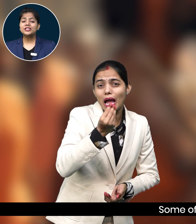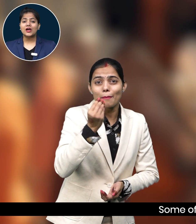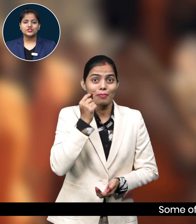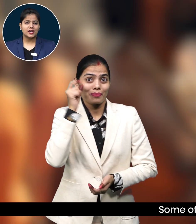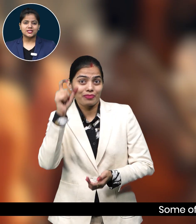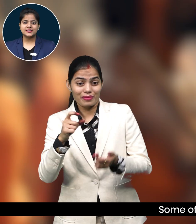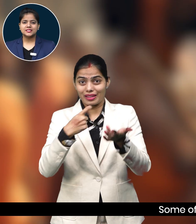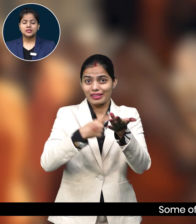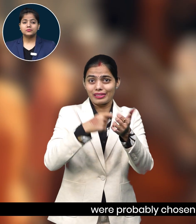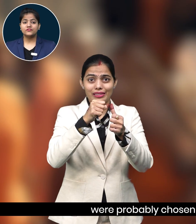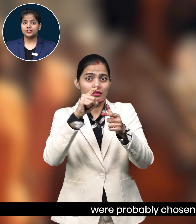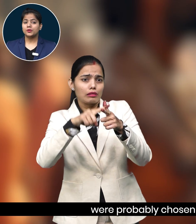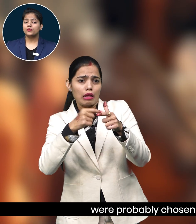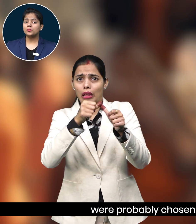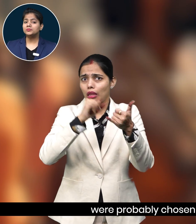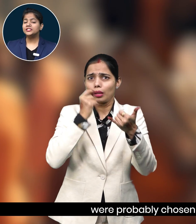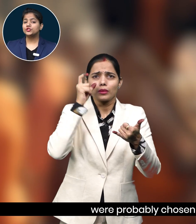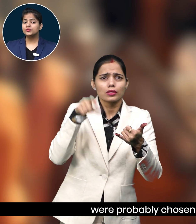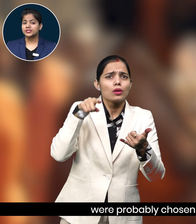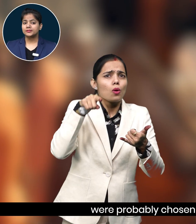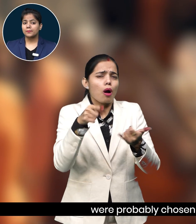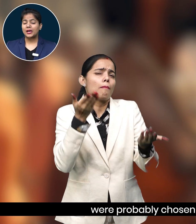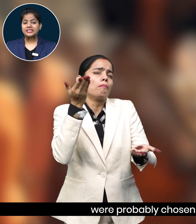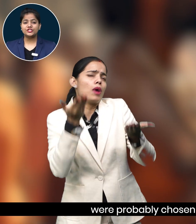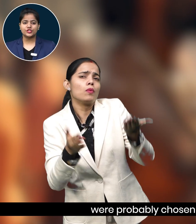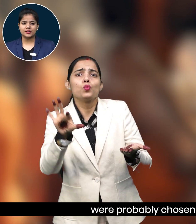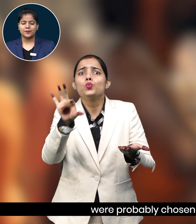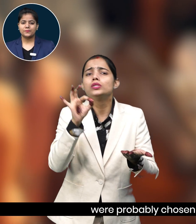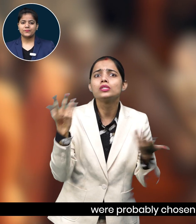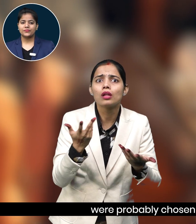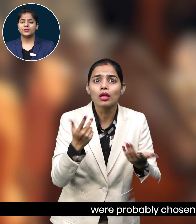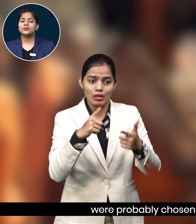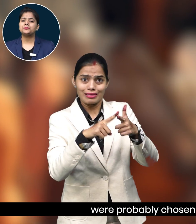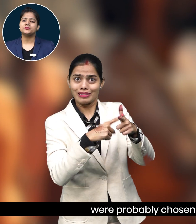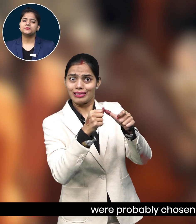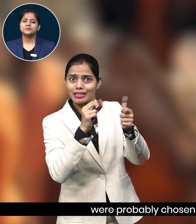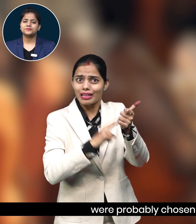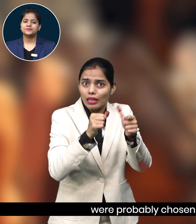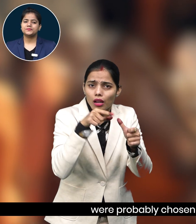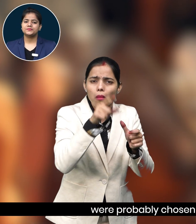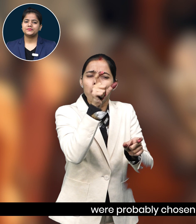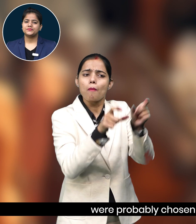Some of the Rajas were probably chosen by the Jana, the people.